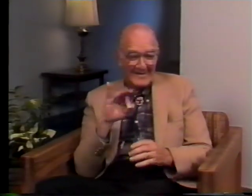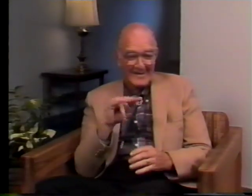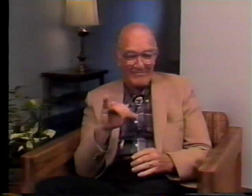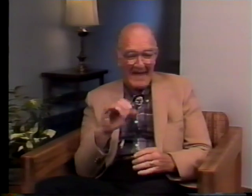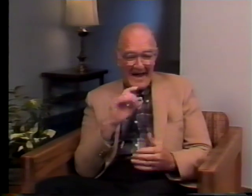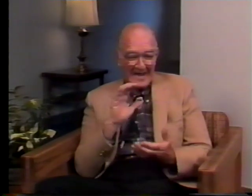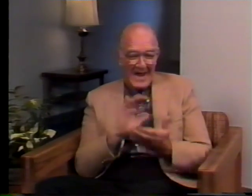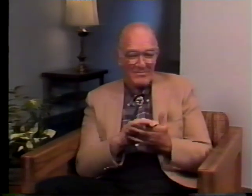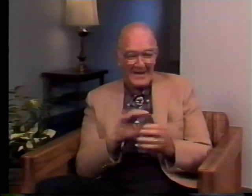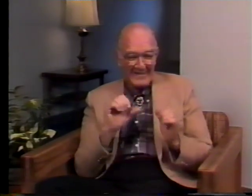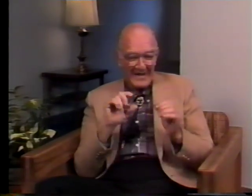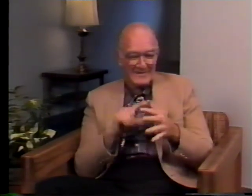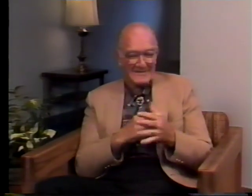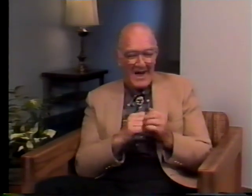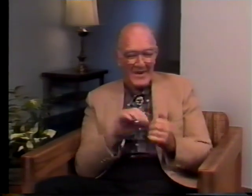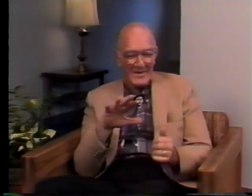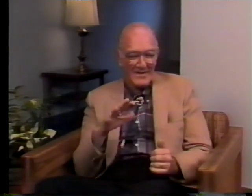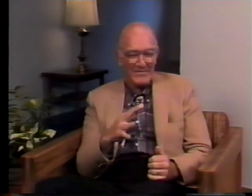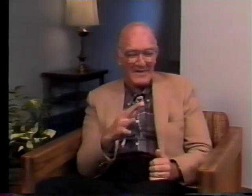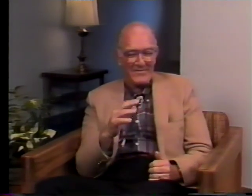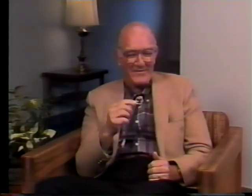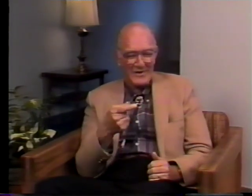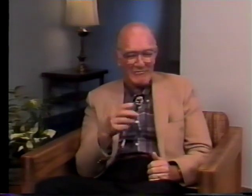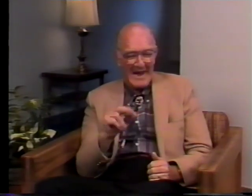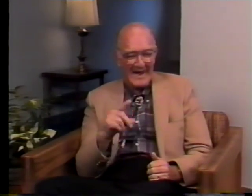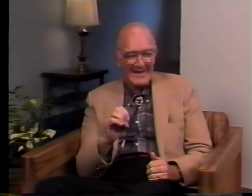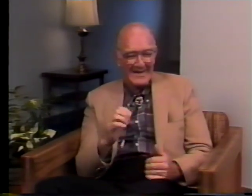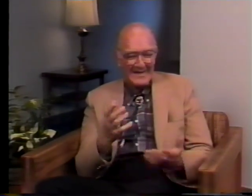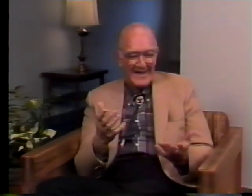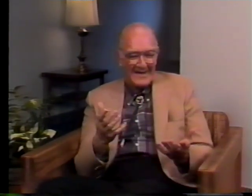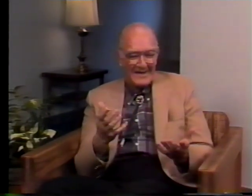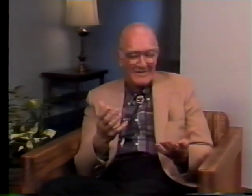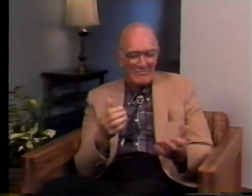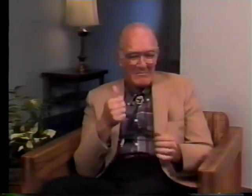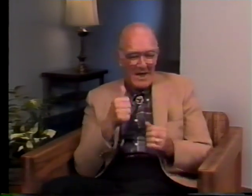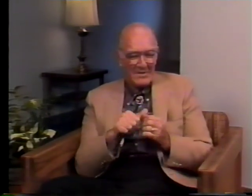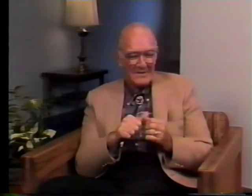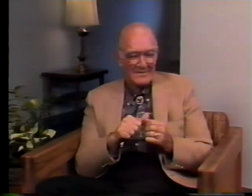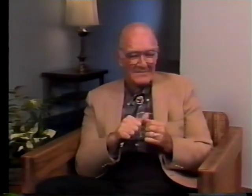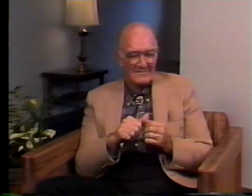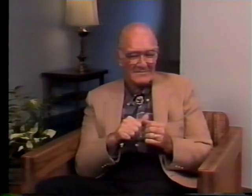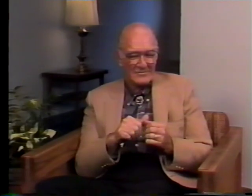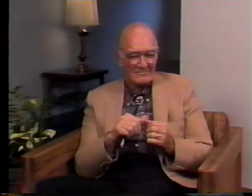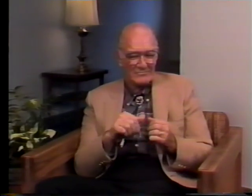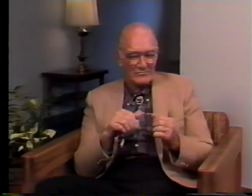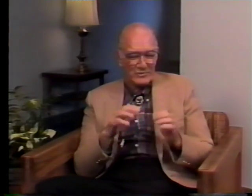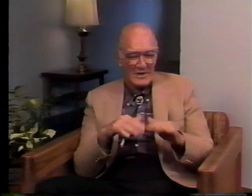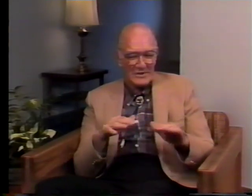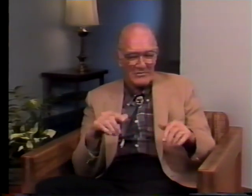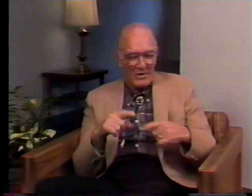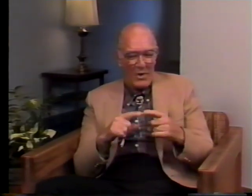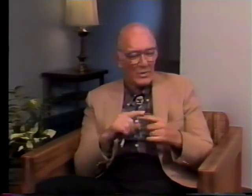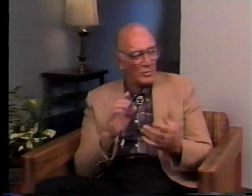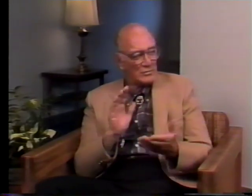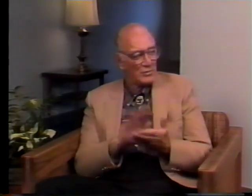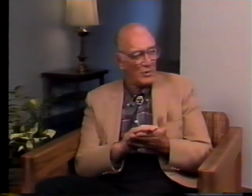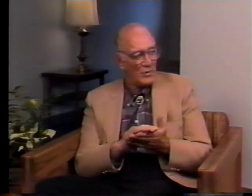In fact, I believe they can start in the 5th grade. Remember, children who go into school